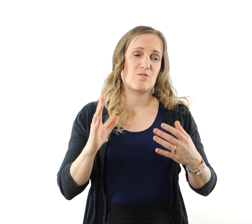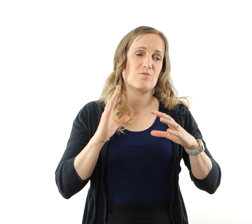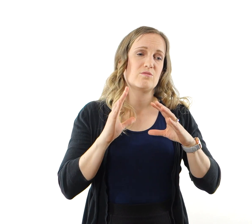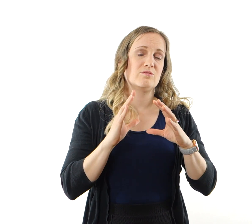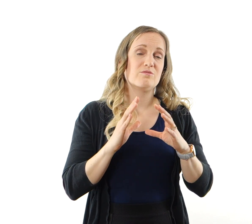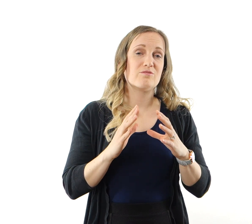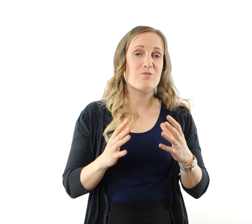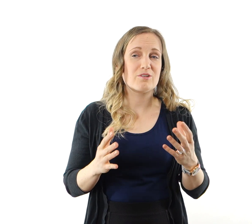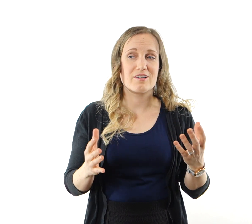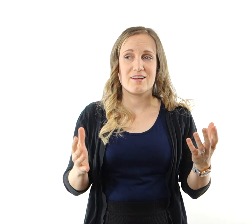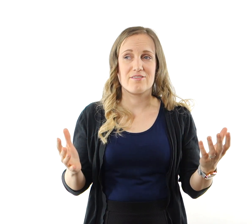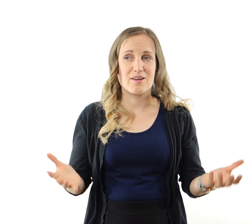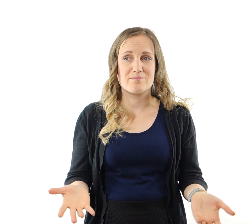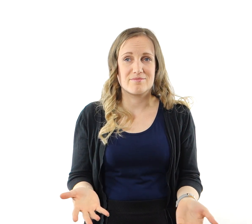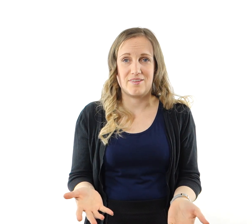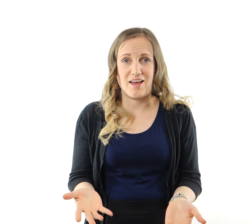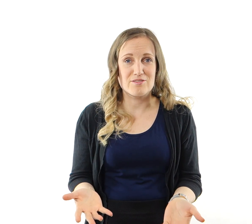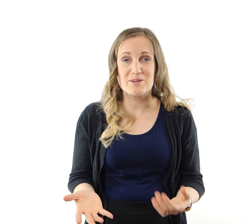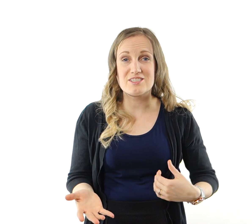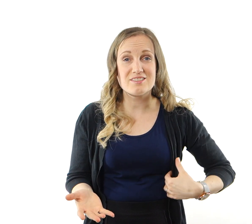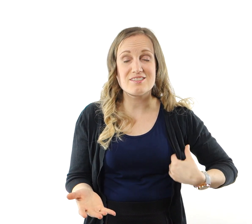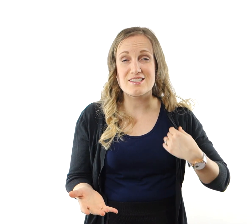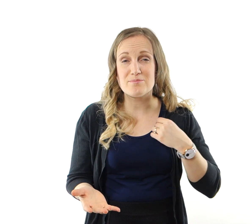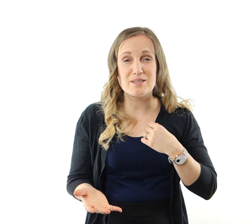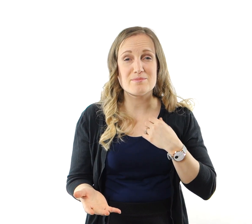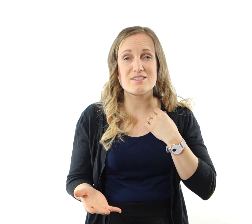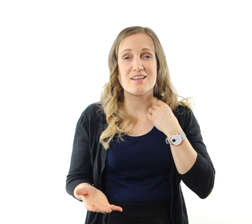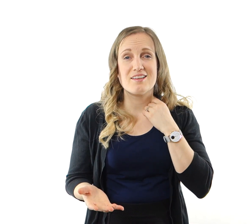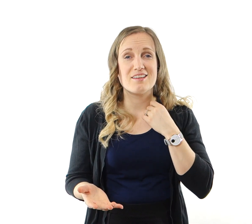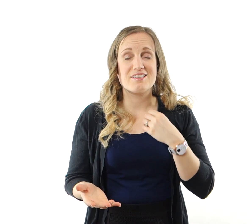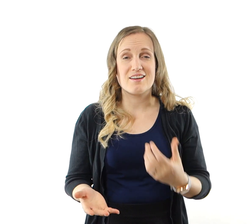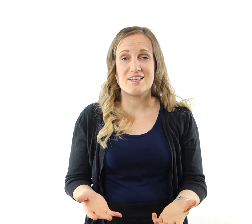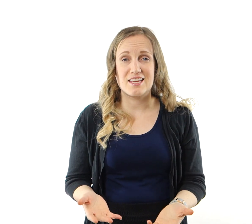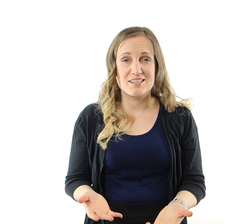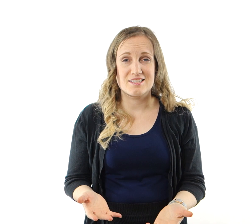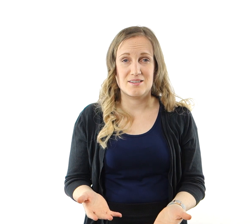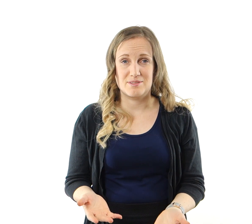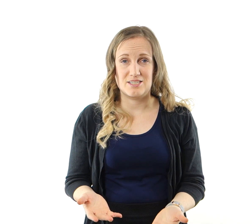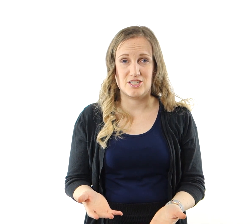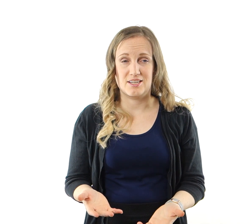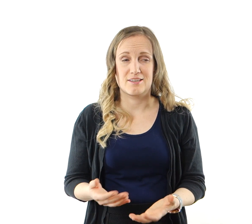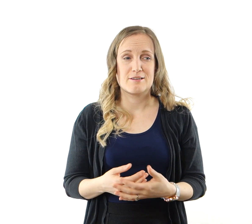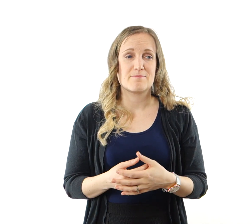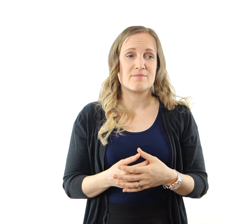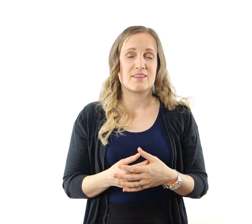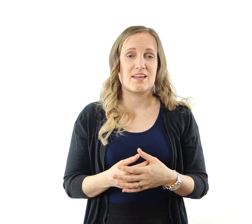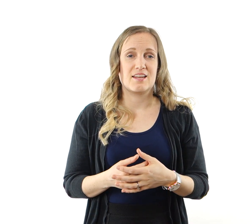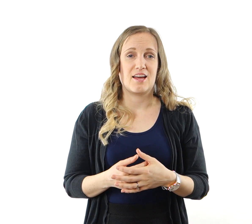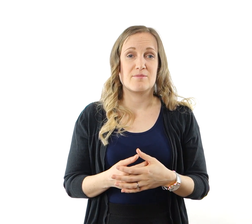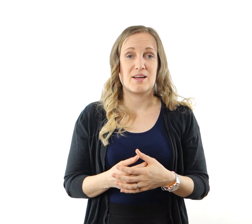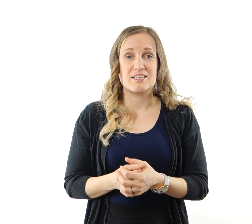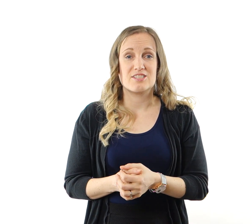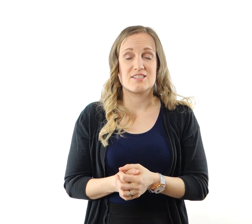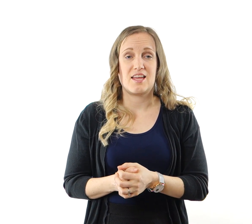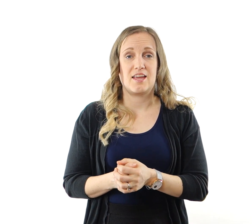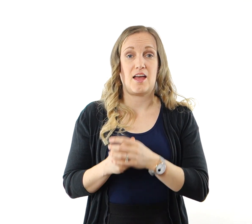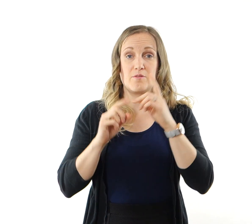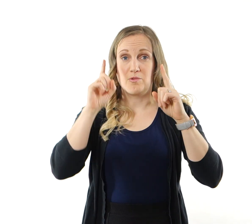So if I have a bunch of little sunbeams, young kids that I'm teaching, then I might just say, I wonder